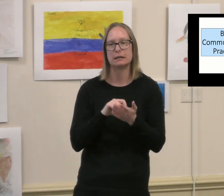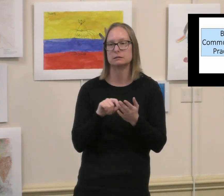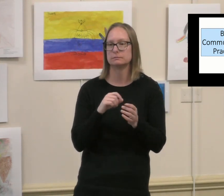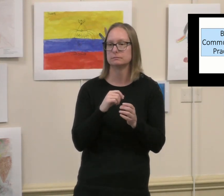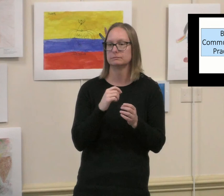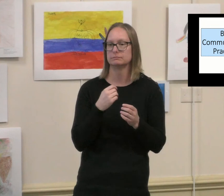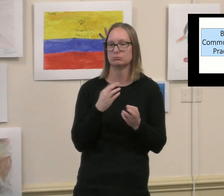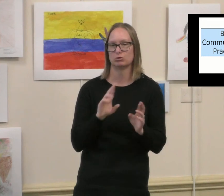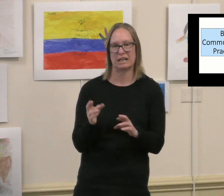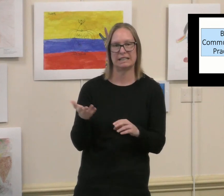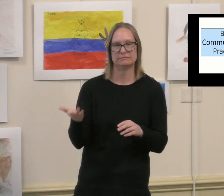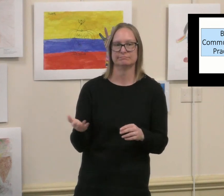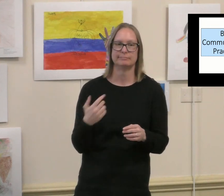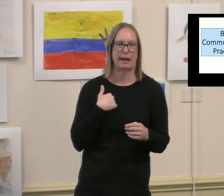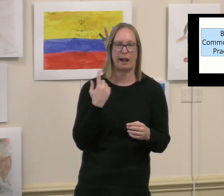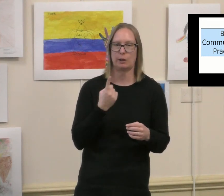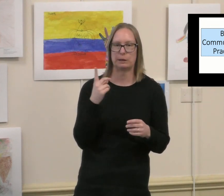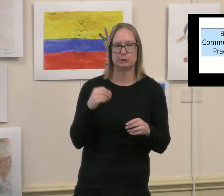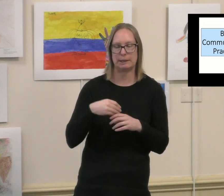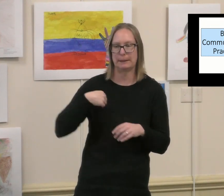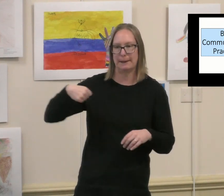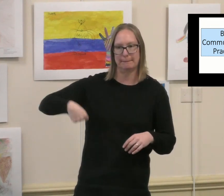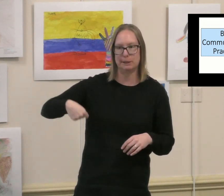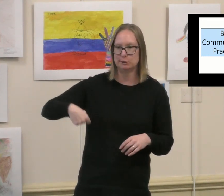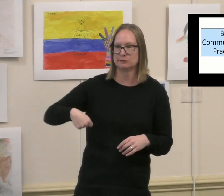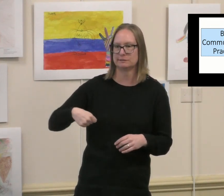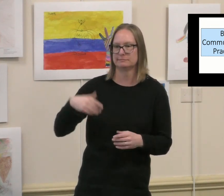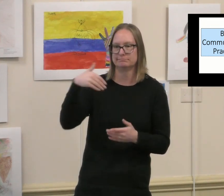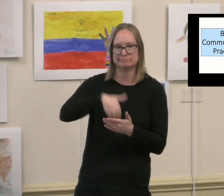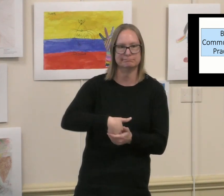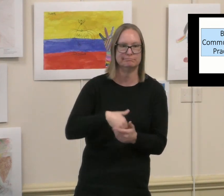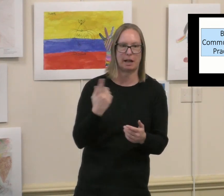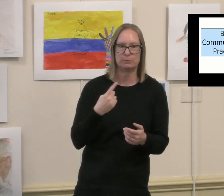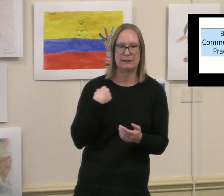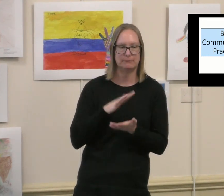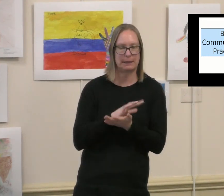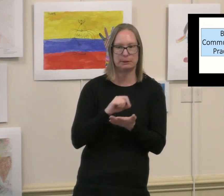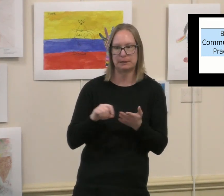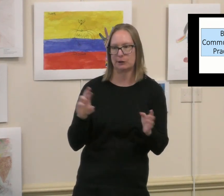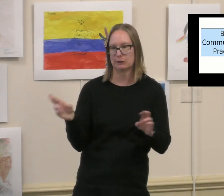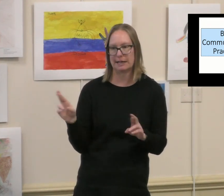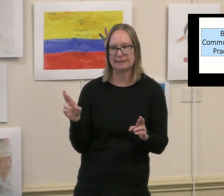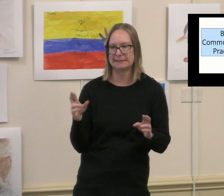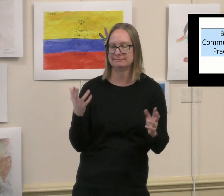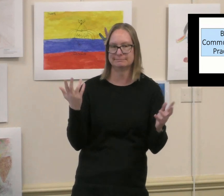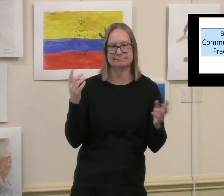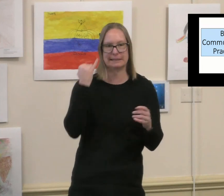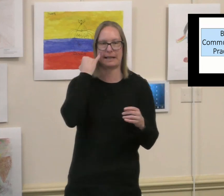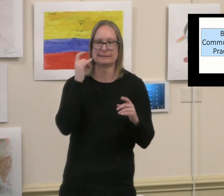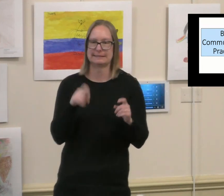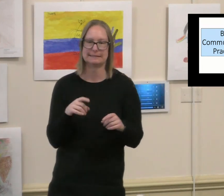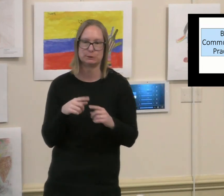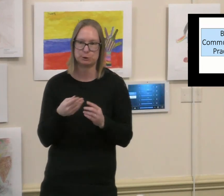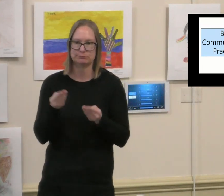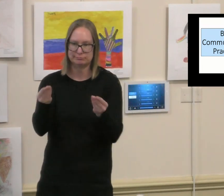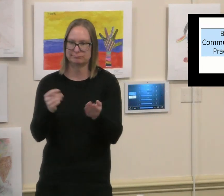Also, just have a paper and pen ready. I always have one in my purse with me at all times, so I'm ready in case I just need